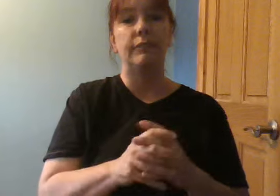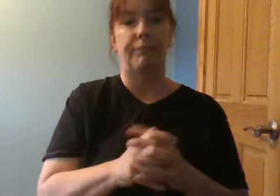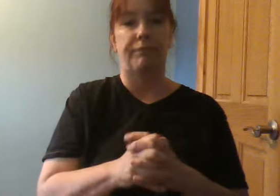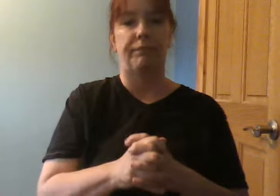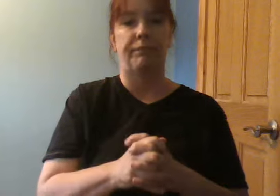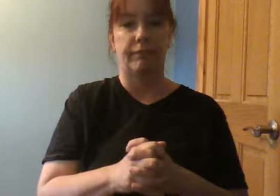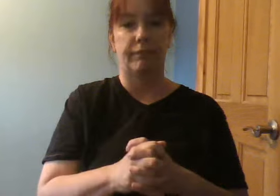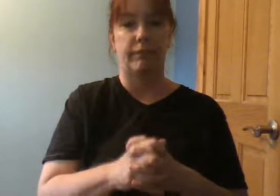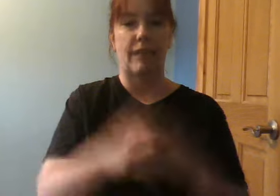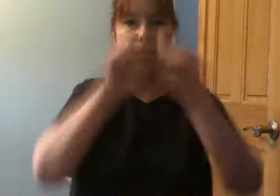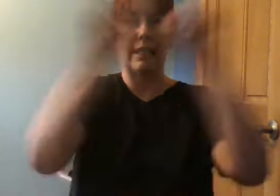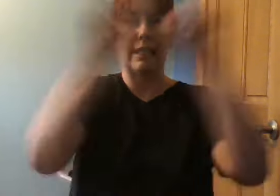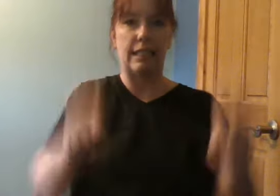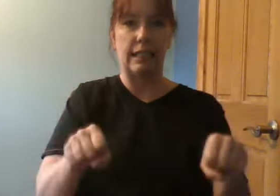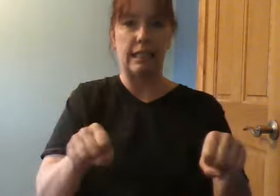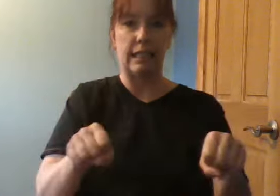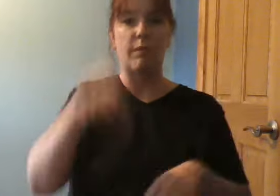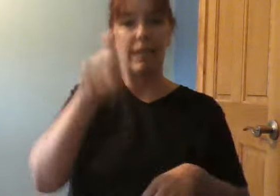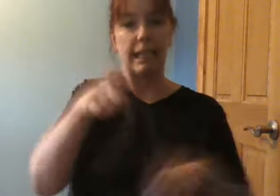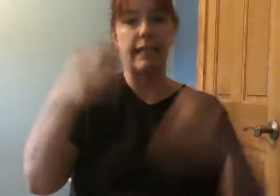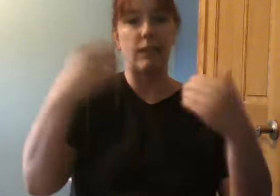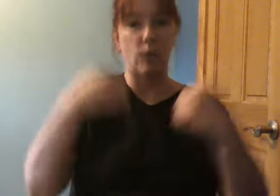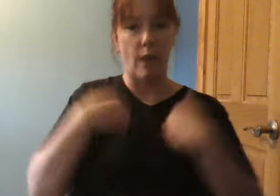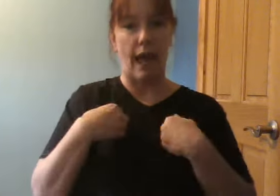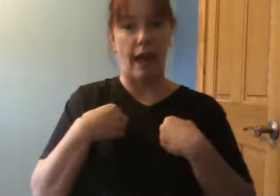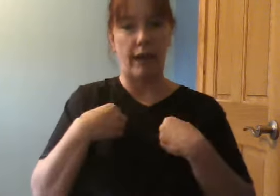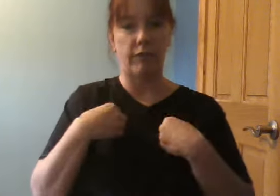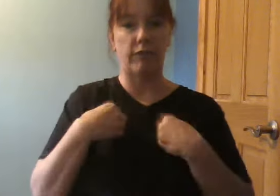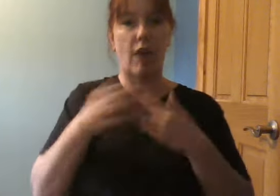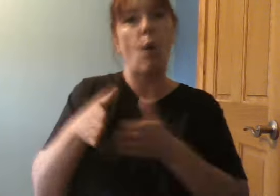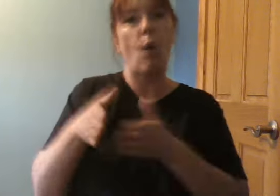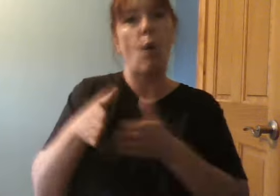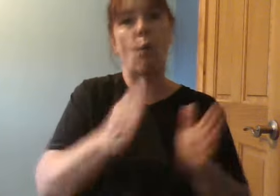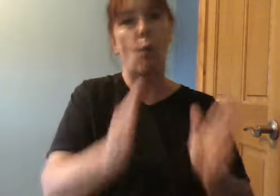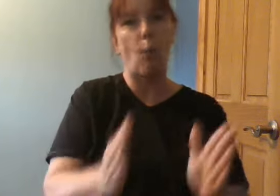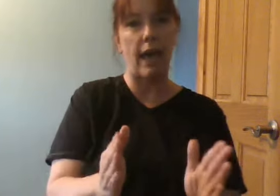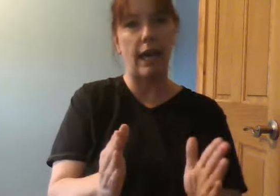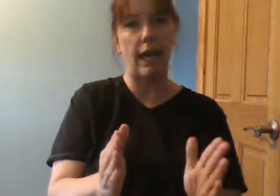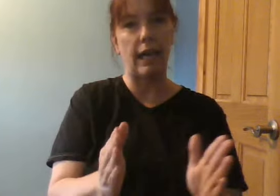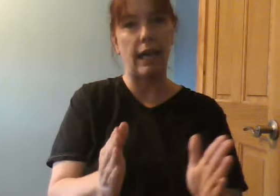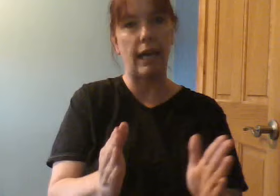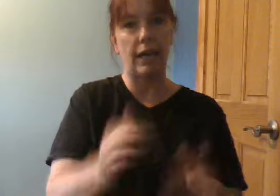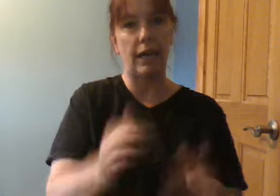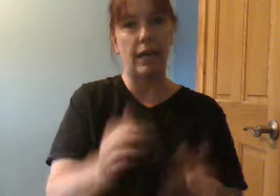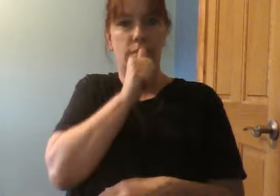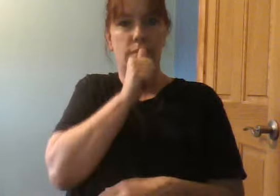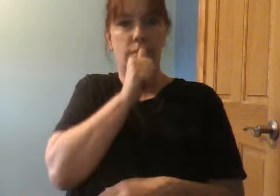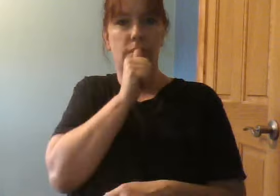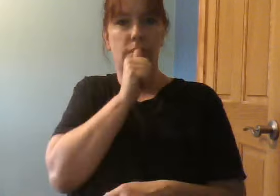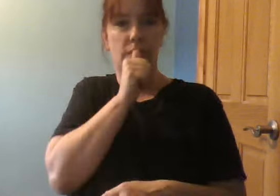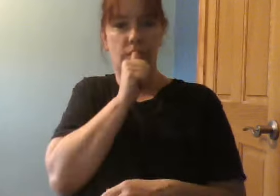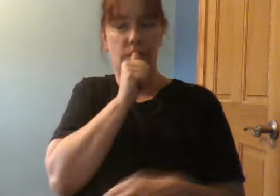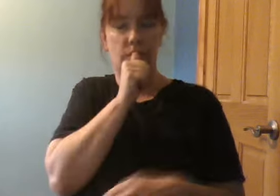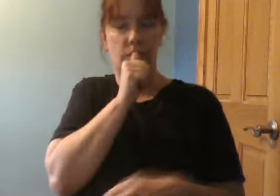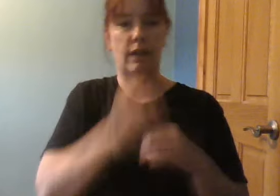have ways of providing anonymity in it. Otherwise, we don't get where we want to get to. So 4 issues, right. So what are we going to